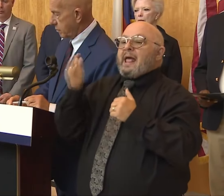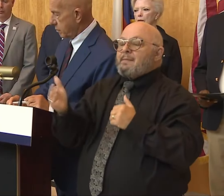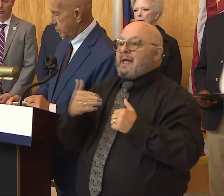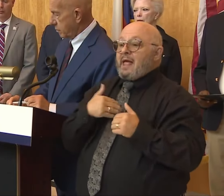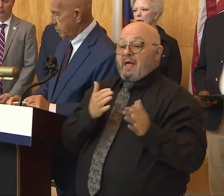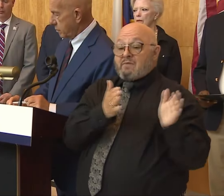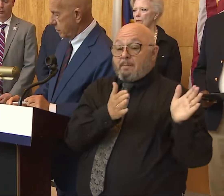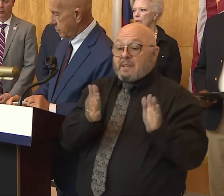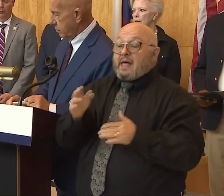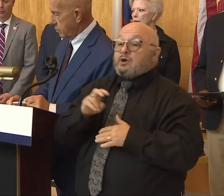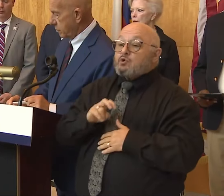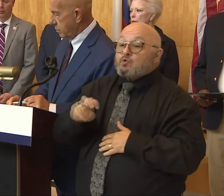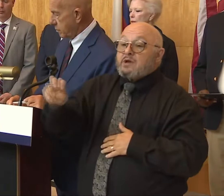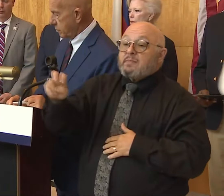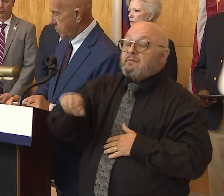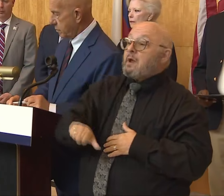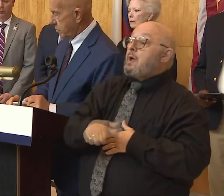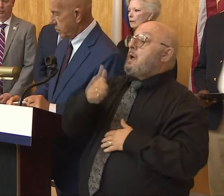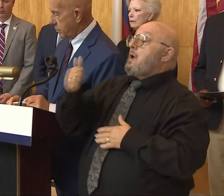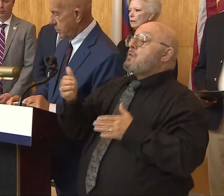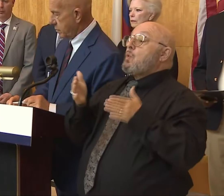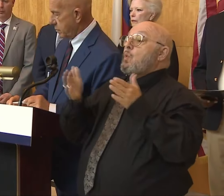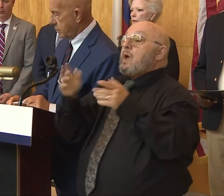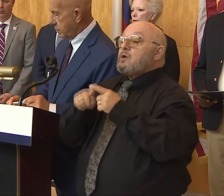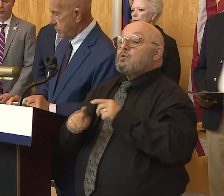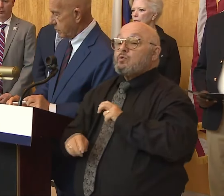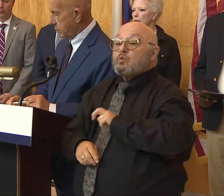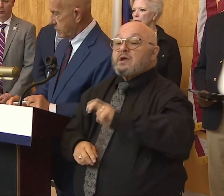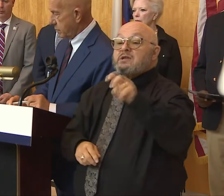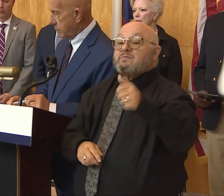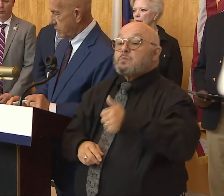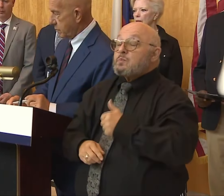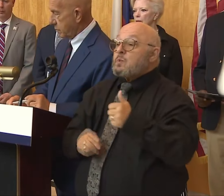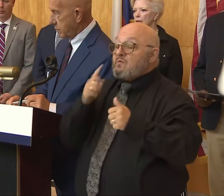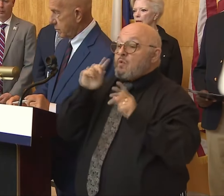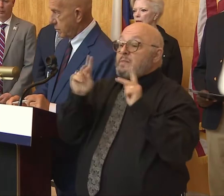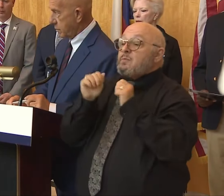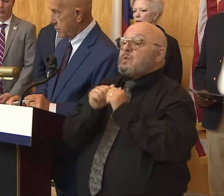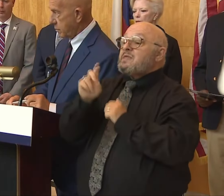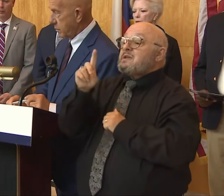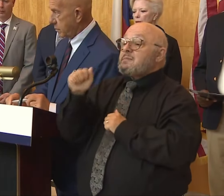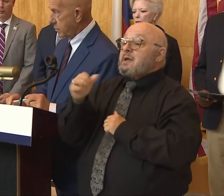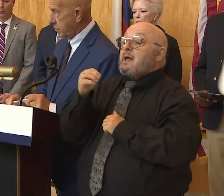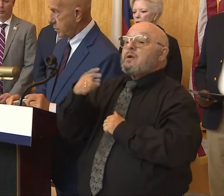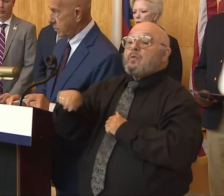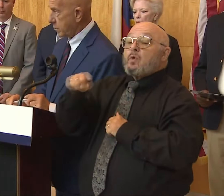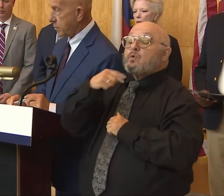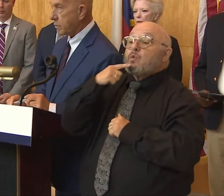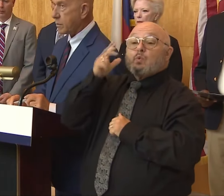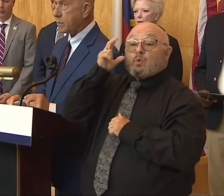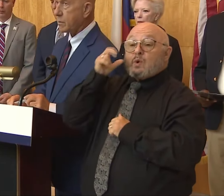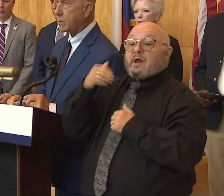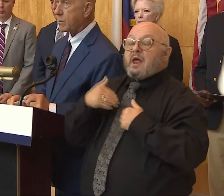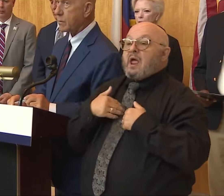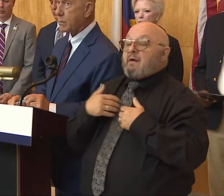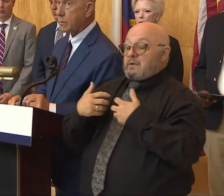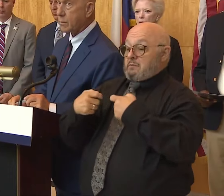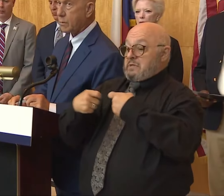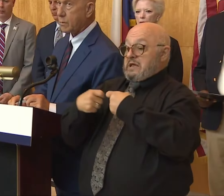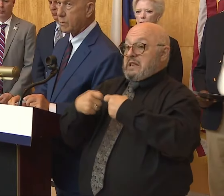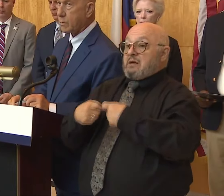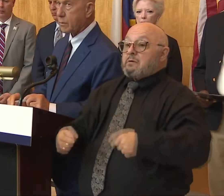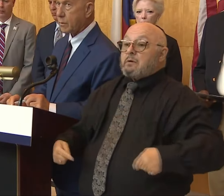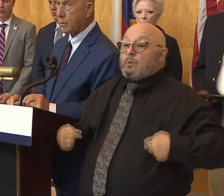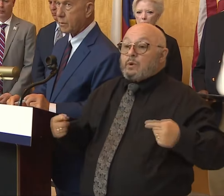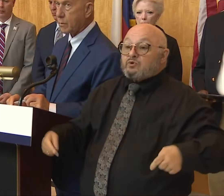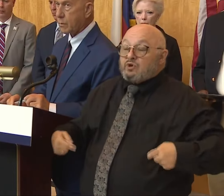of transportation or alternative transportation for people with disabilities. And for those folks that are listening that have motorized